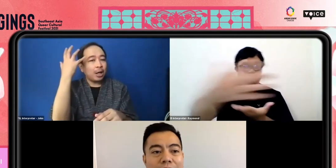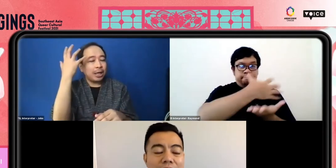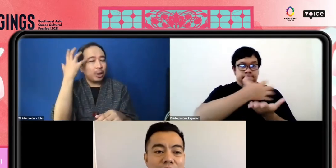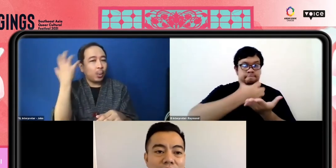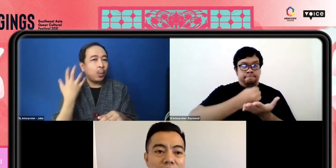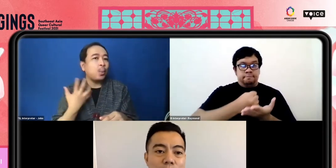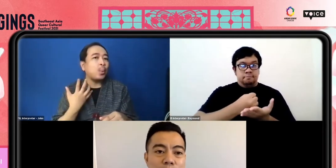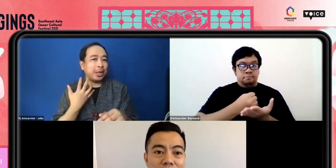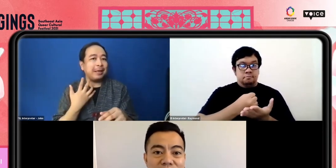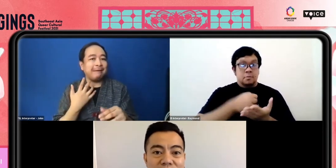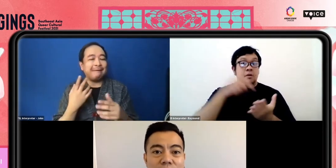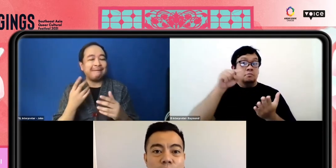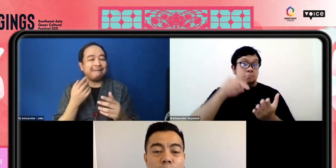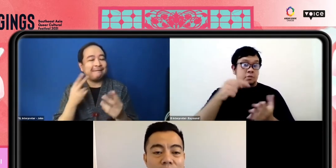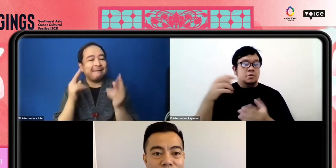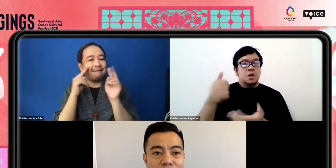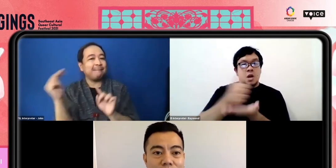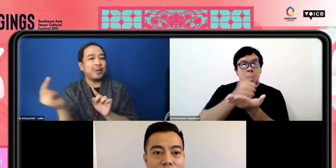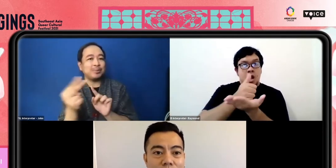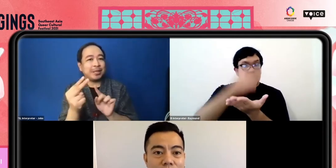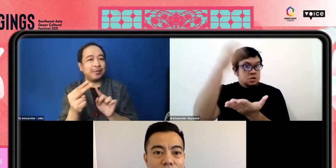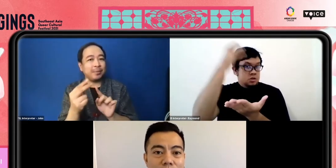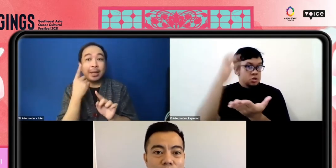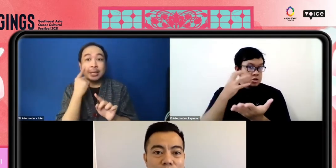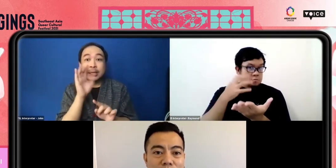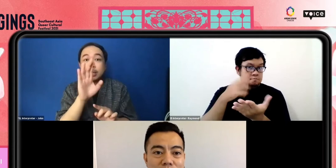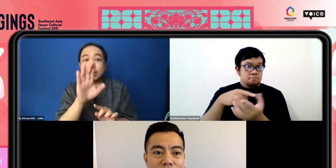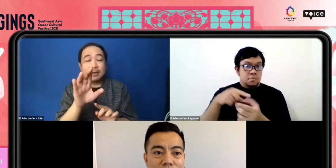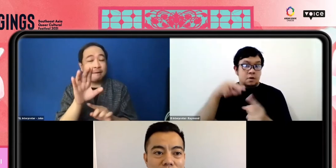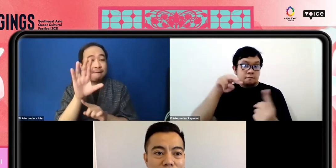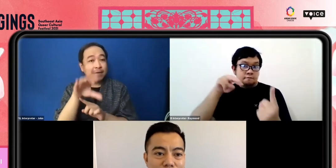think, will have his video off